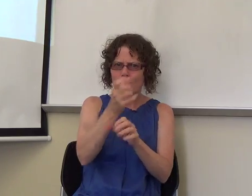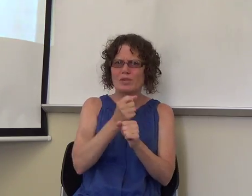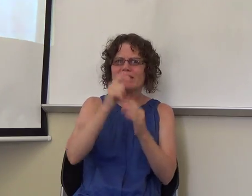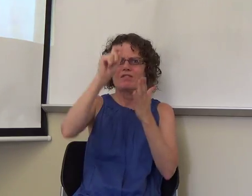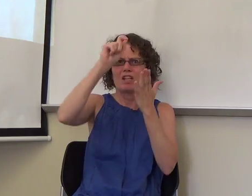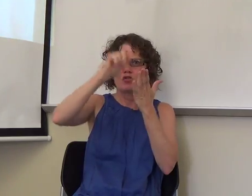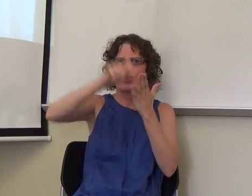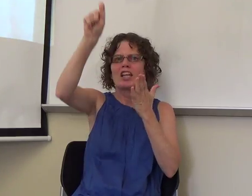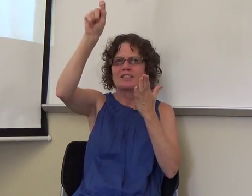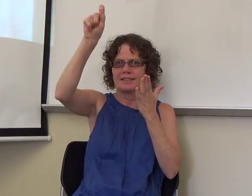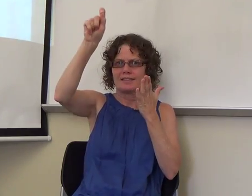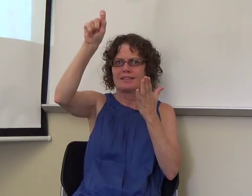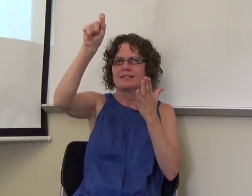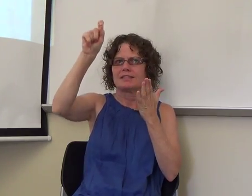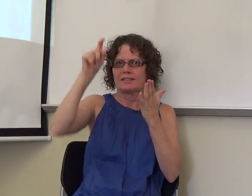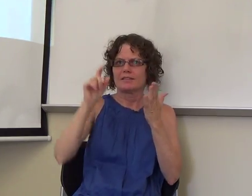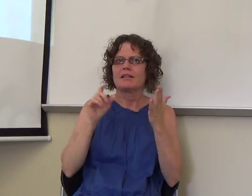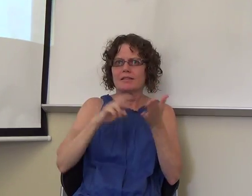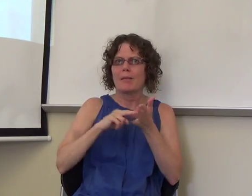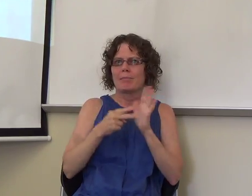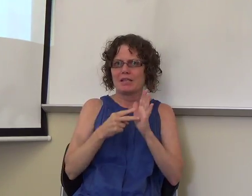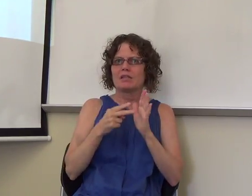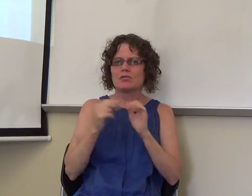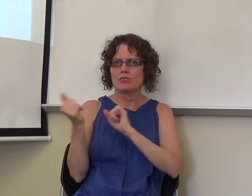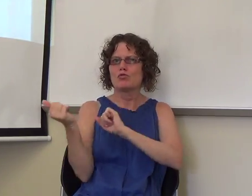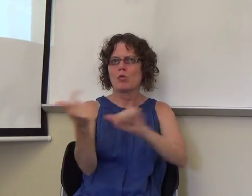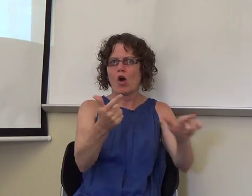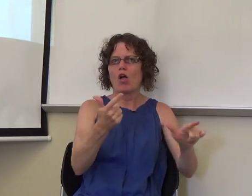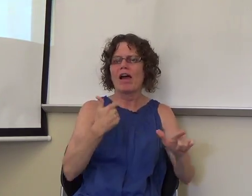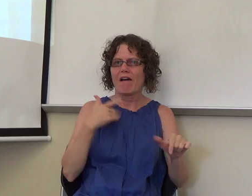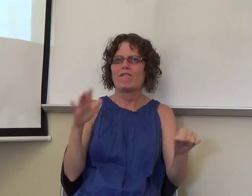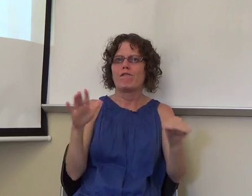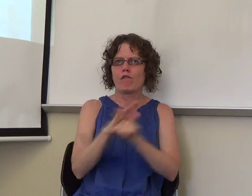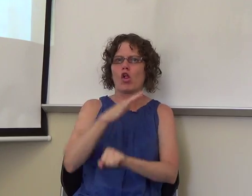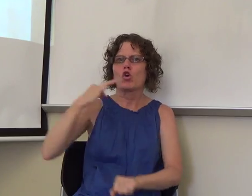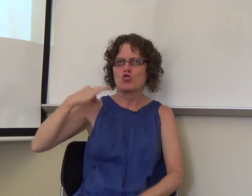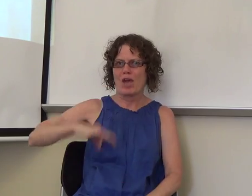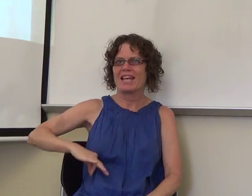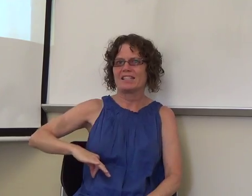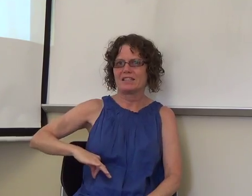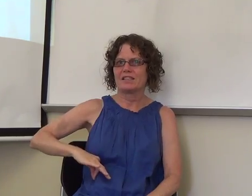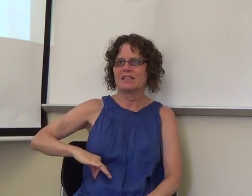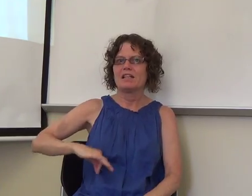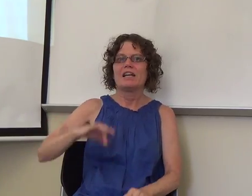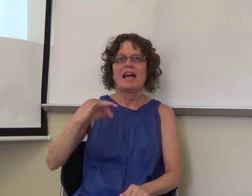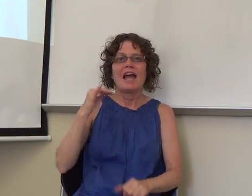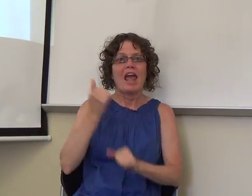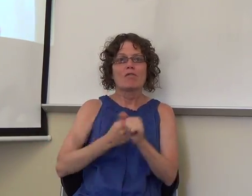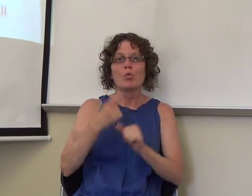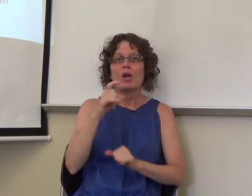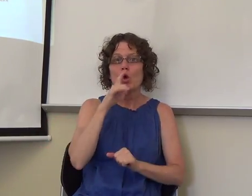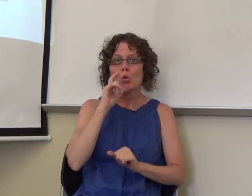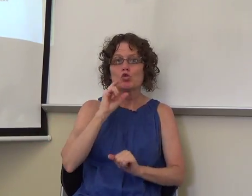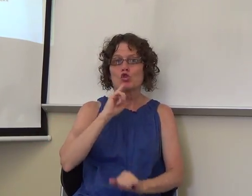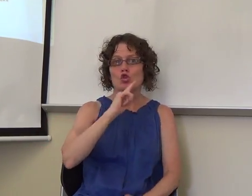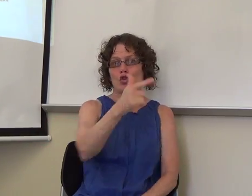this, which means everybody has a full credit for this. Everyone who turned this in got credit for